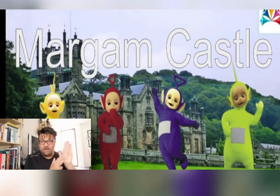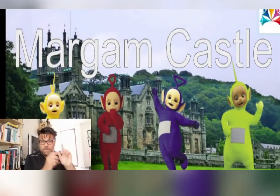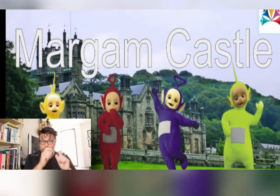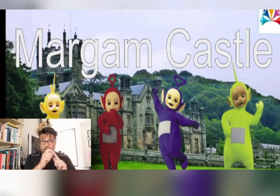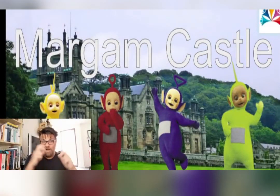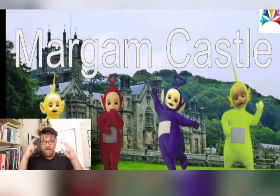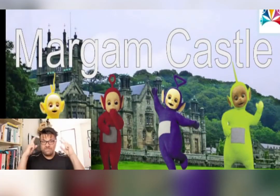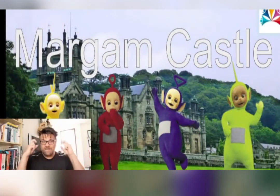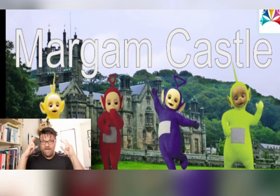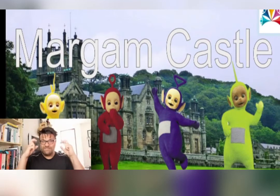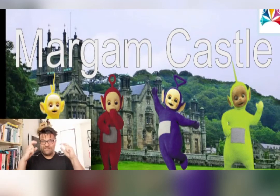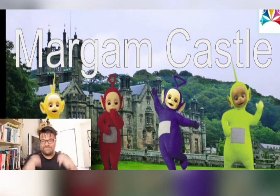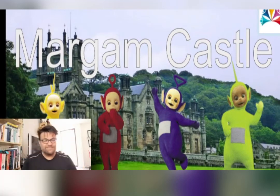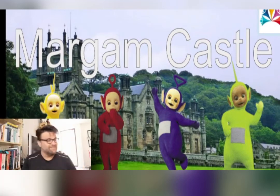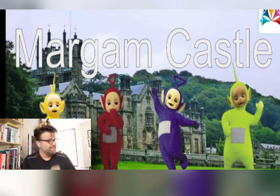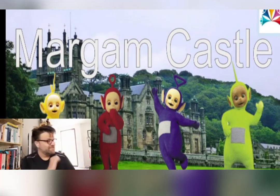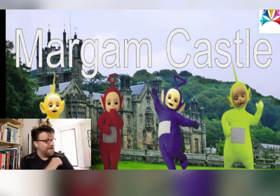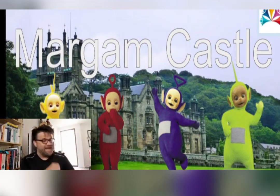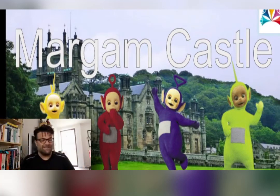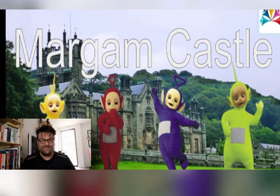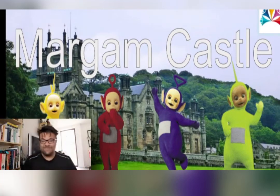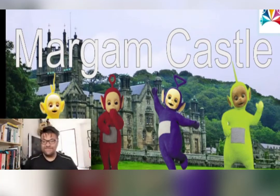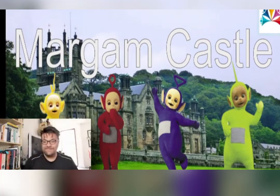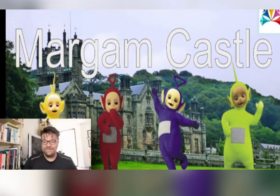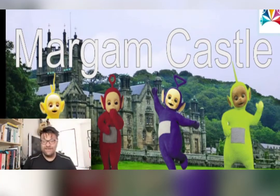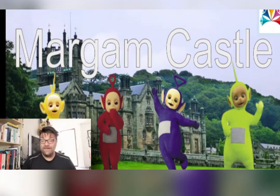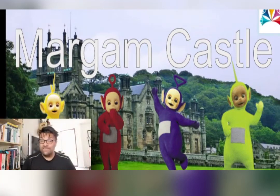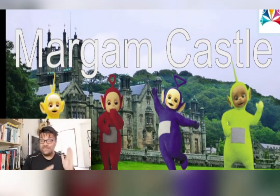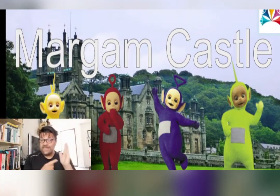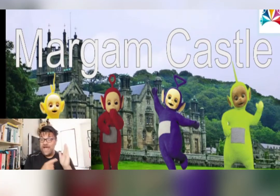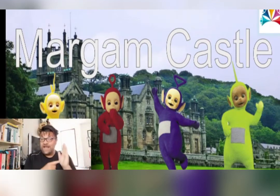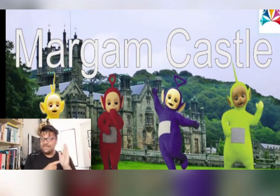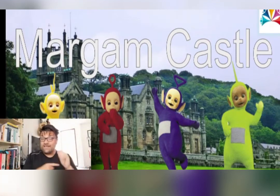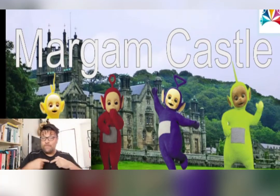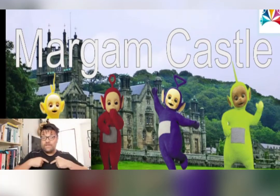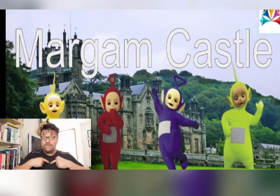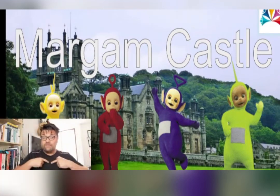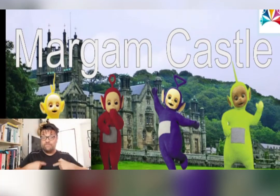Margam Park Castle! Yes! The Teletubbies